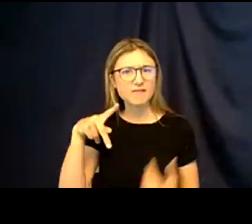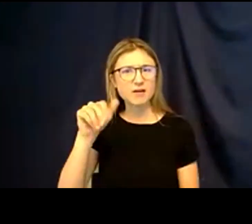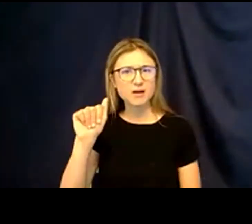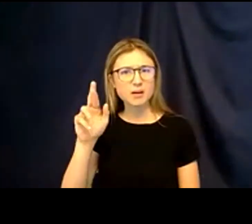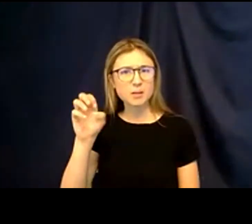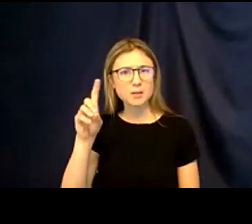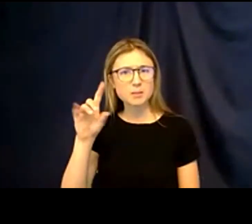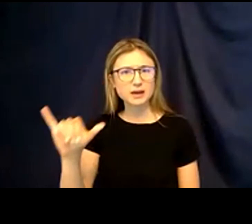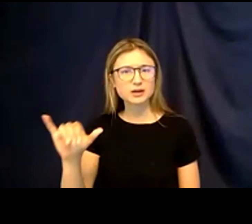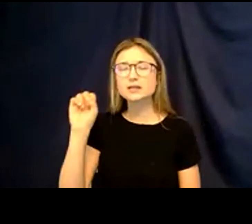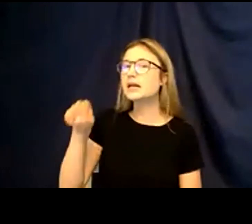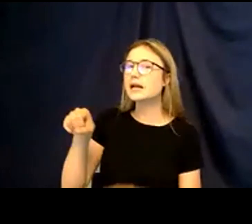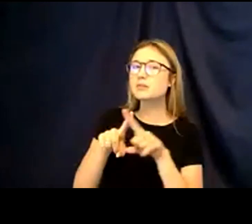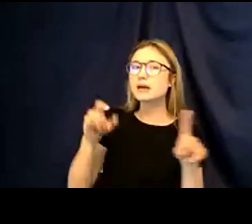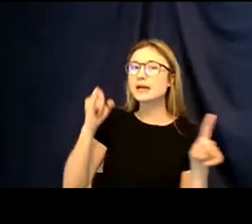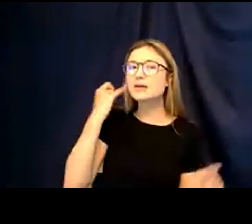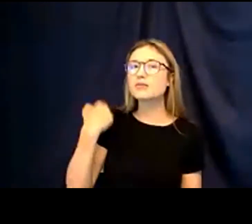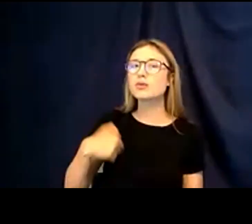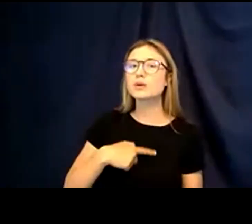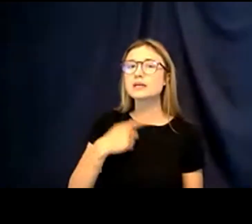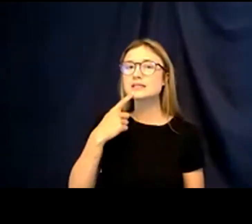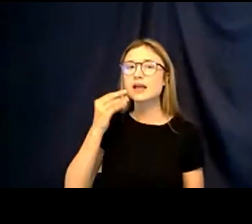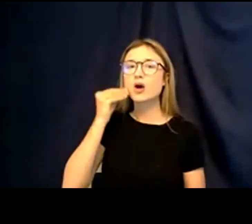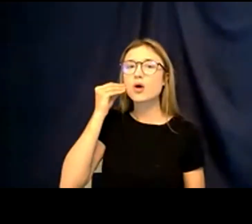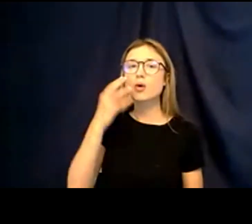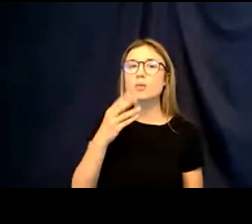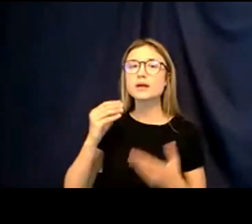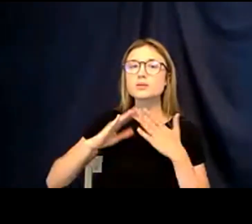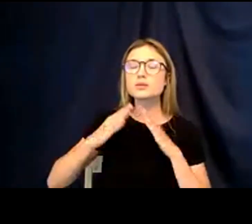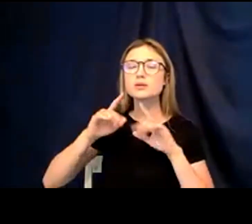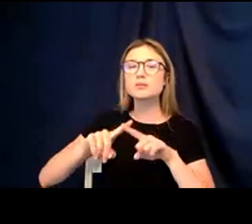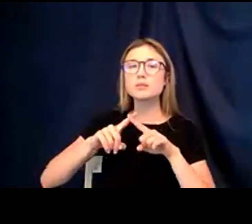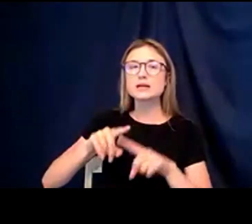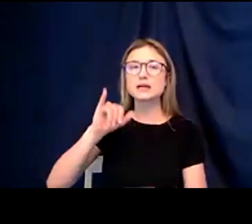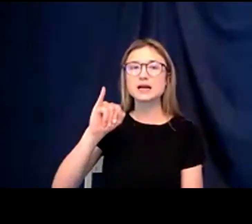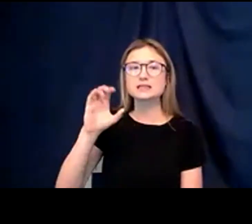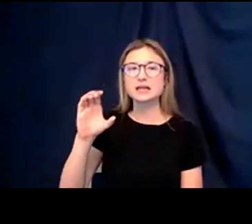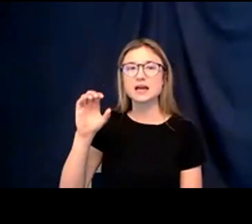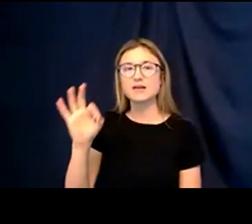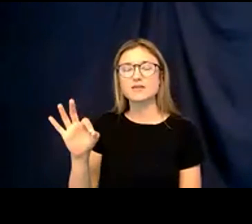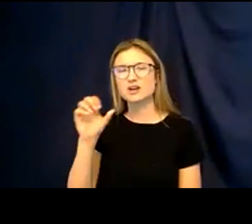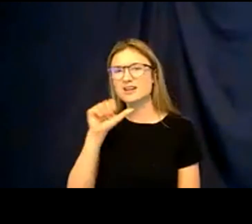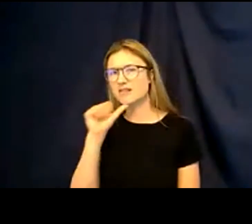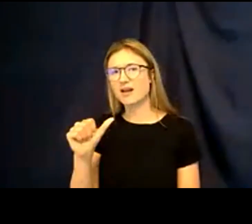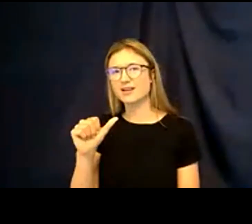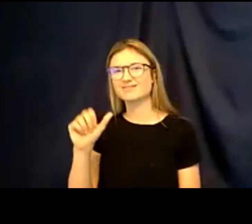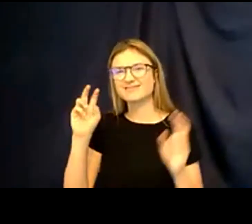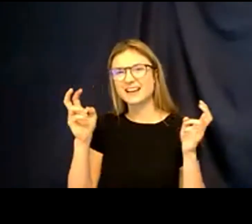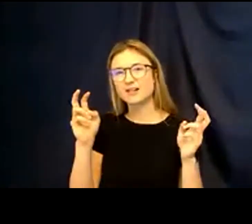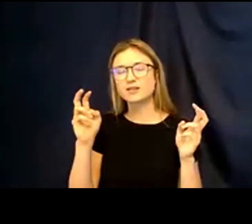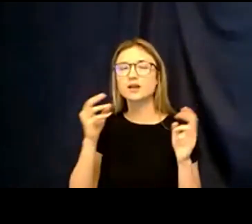do, but if we say home and community-based, ICFs are not really technically considered home and community-based, and so it leaves that population